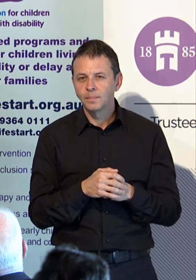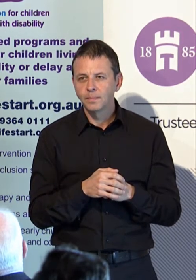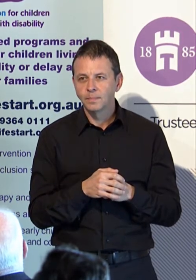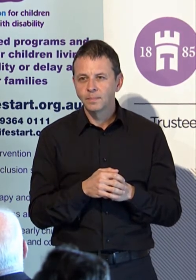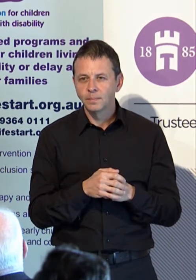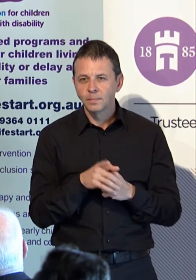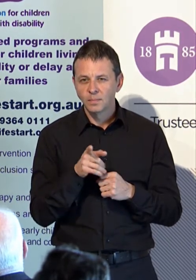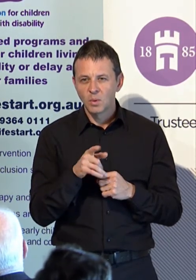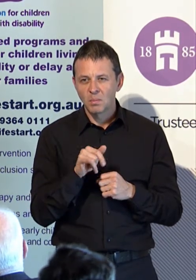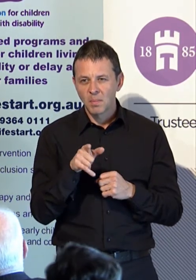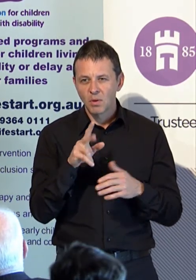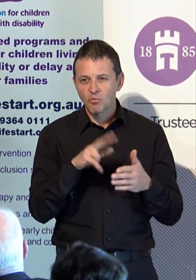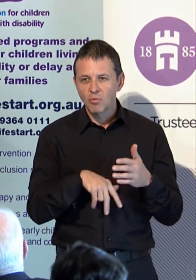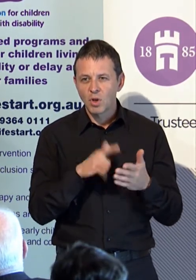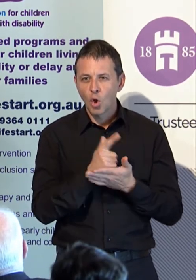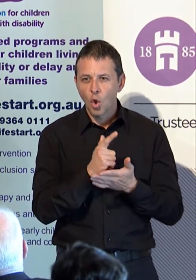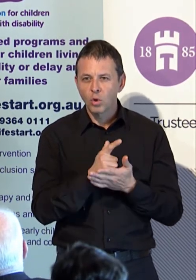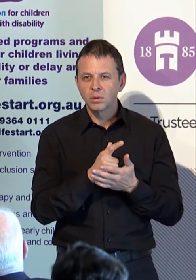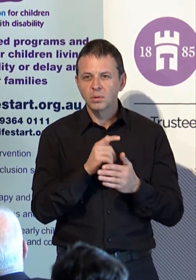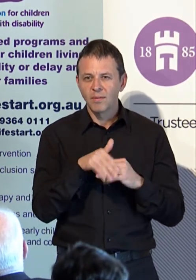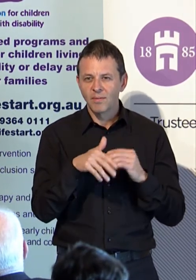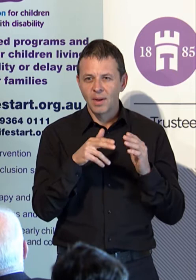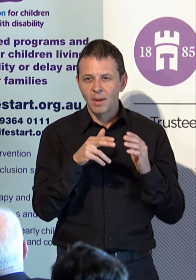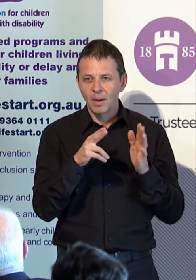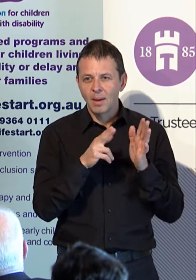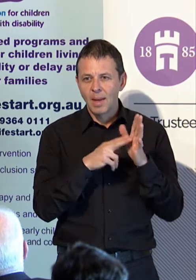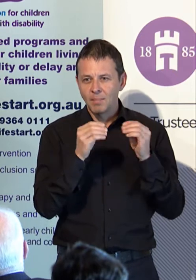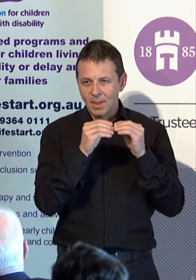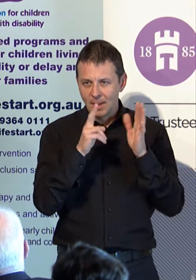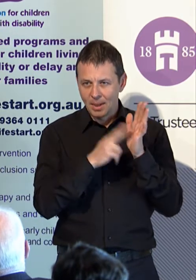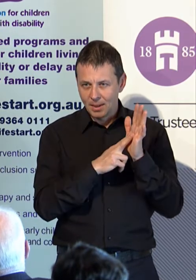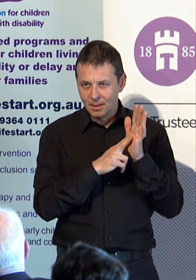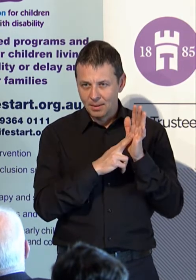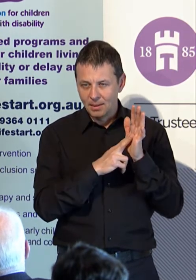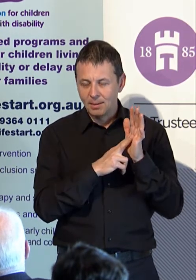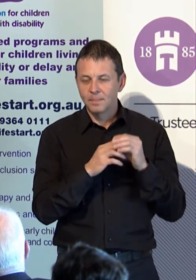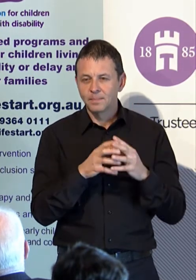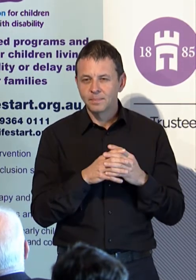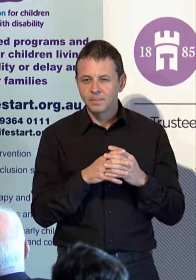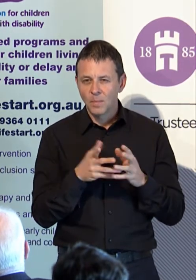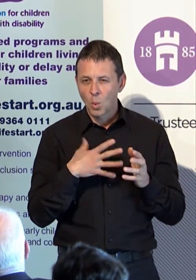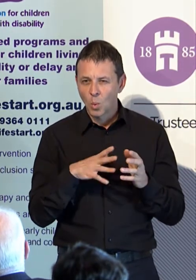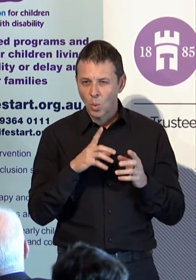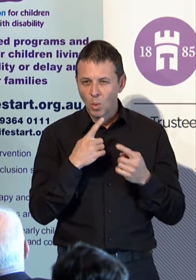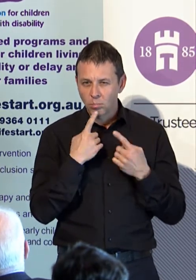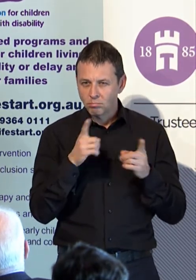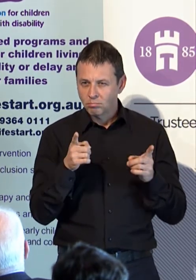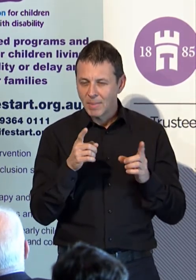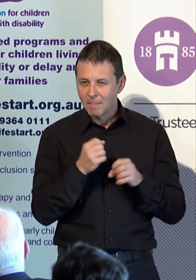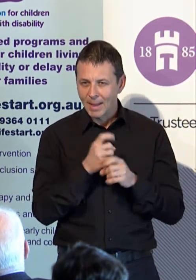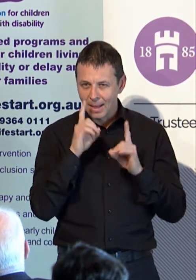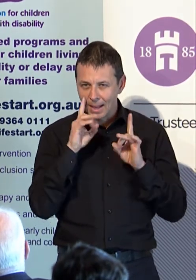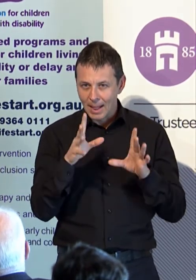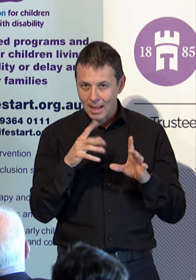You've read a lot and heard a lot about the National Broadband Network. Let me be very clear about this. We are